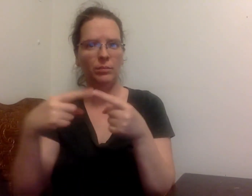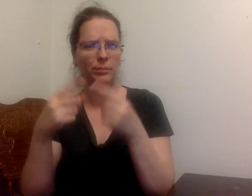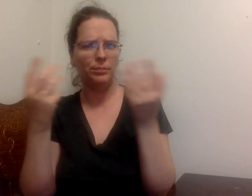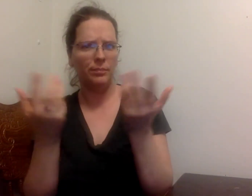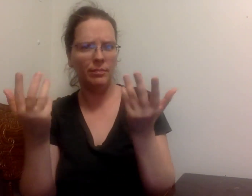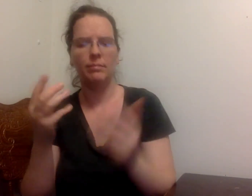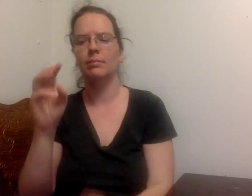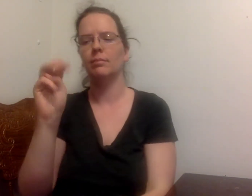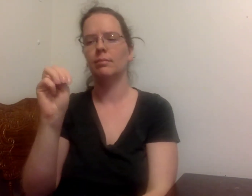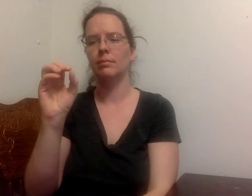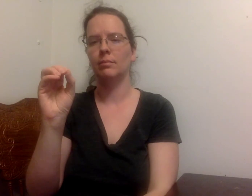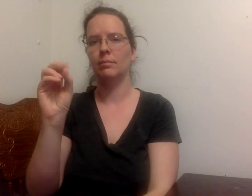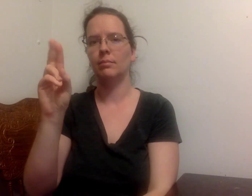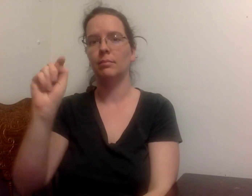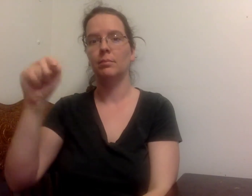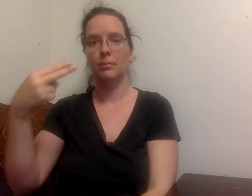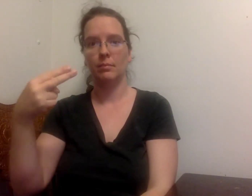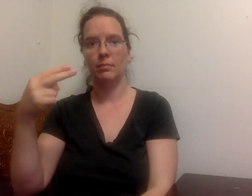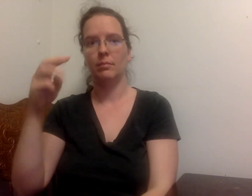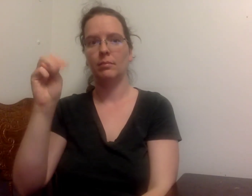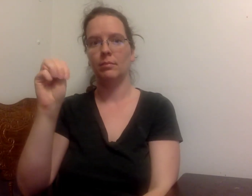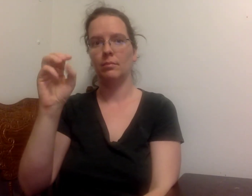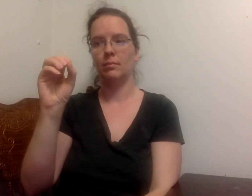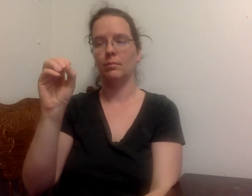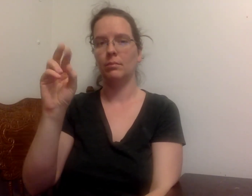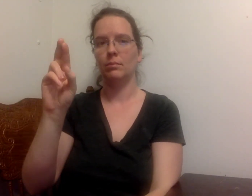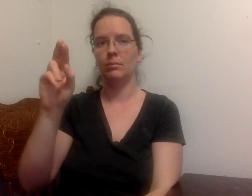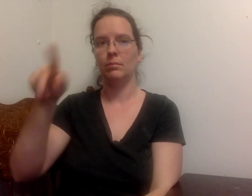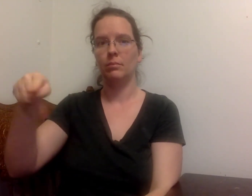Now we'll learn more about mouth morphemes,